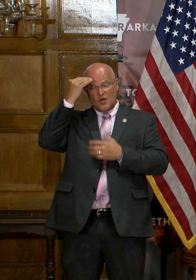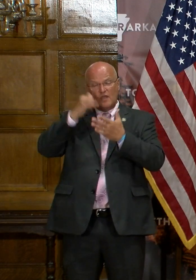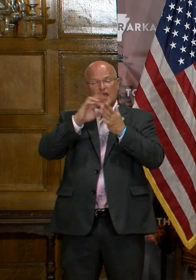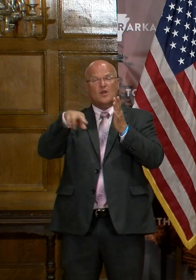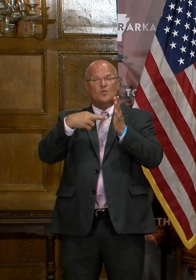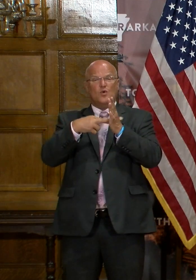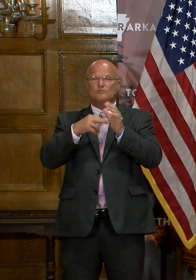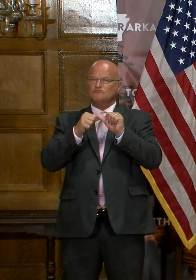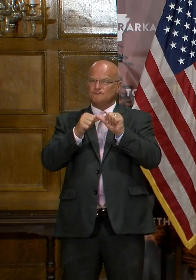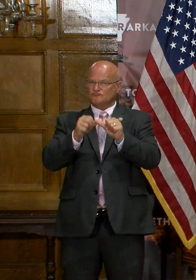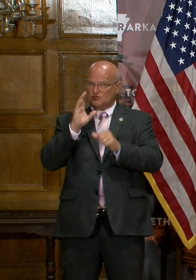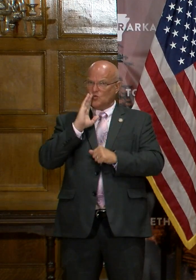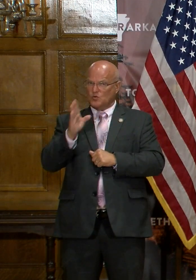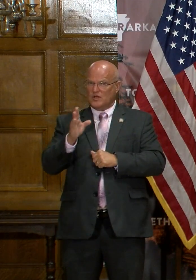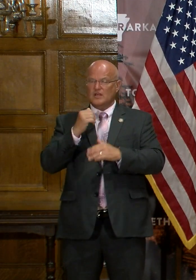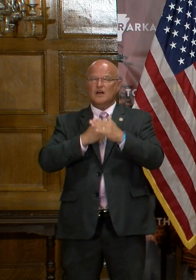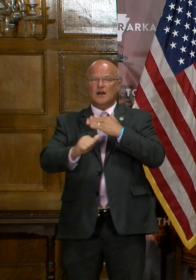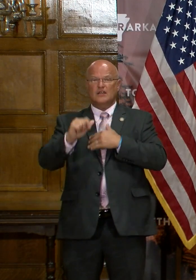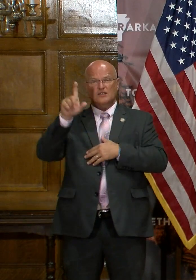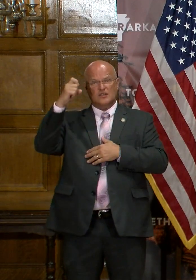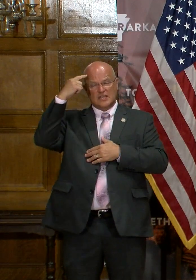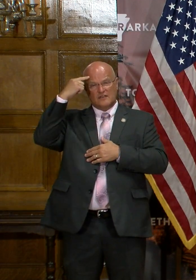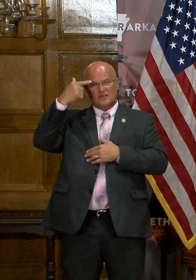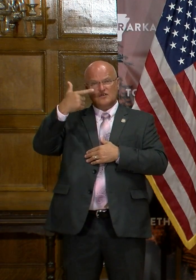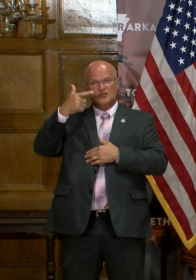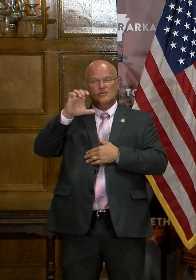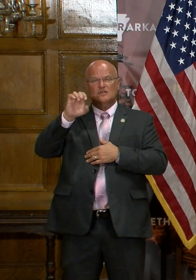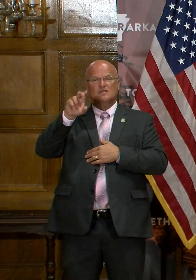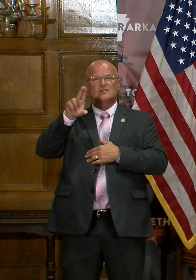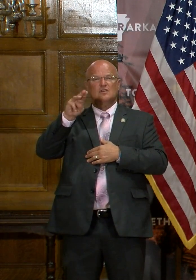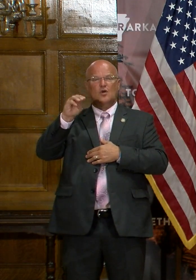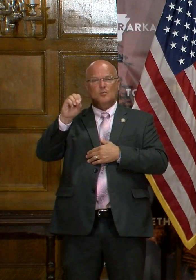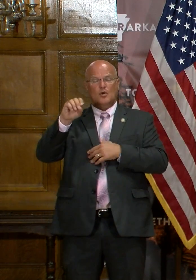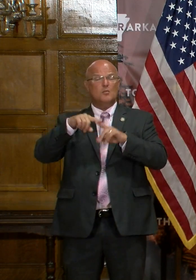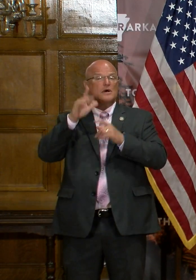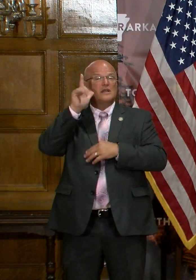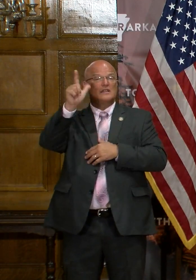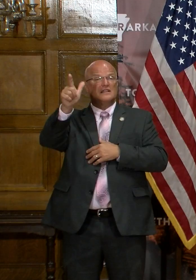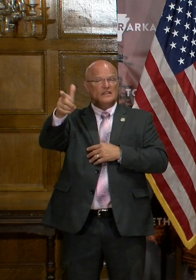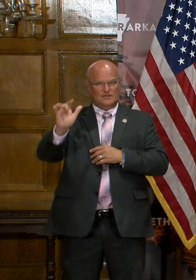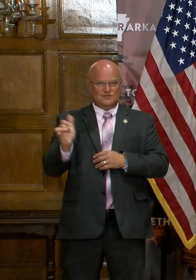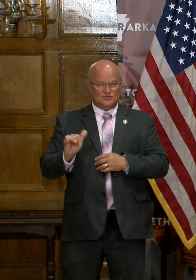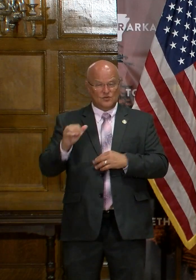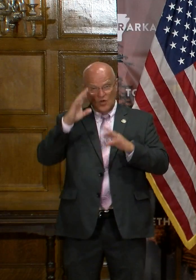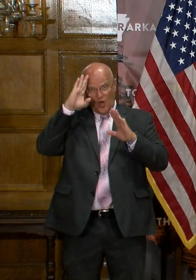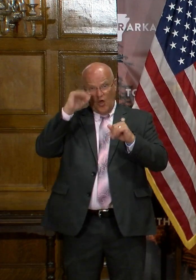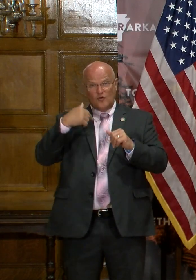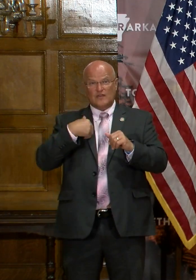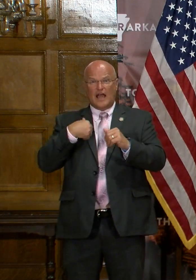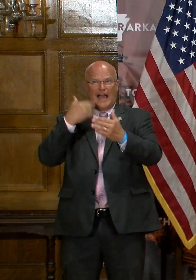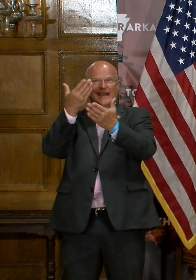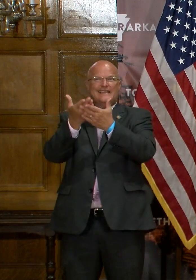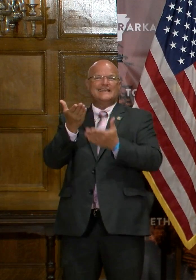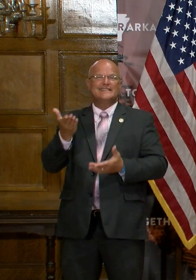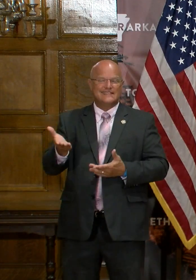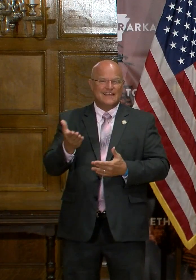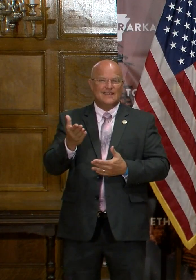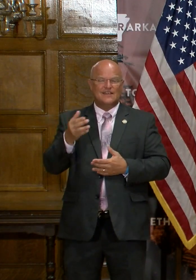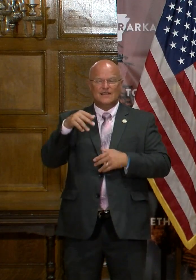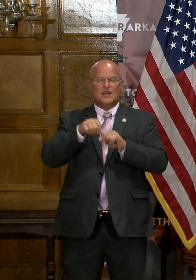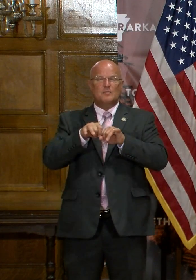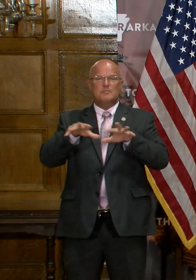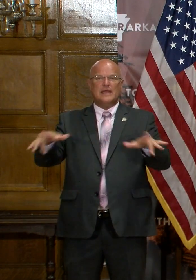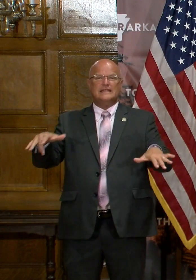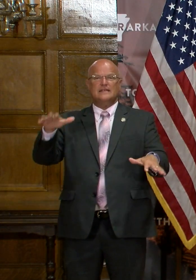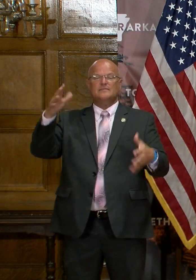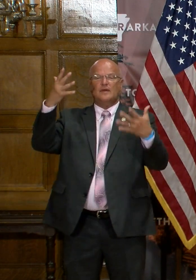will continue under Governor Cuomo, but also down the road. Hopefully when I get there, the